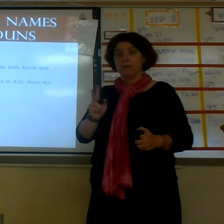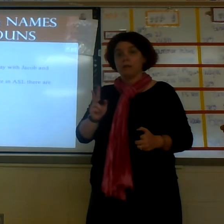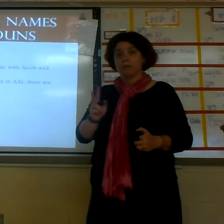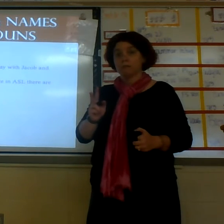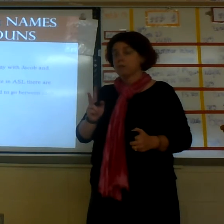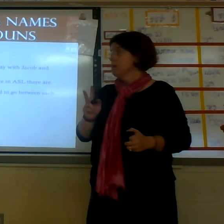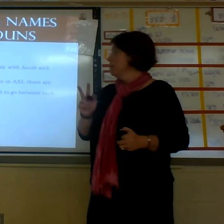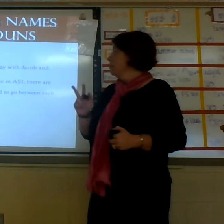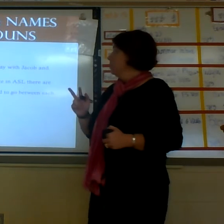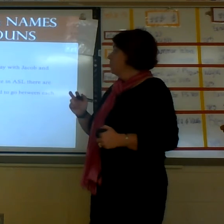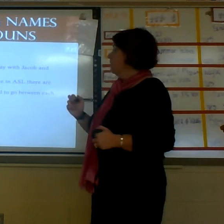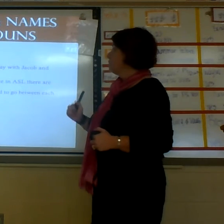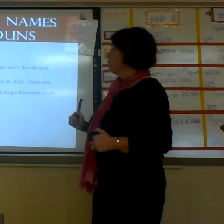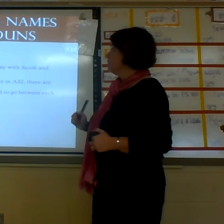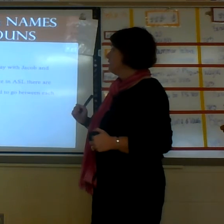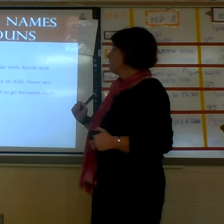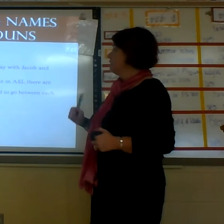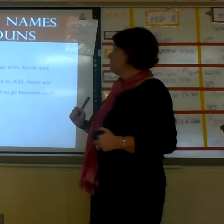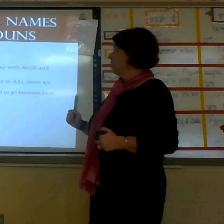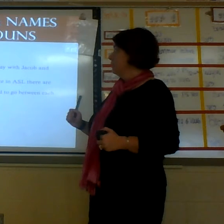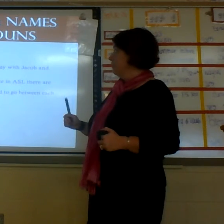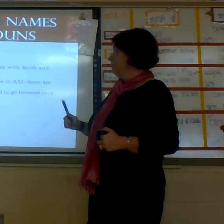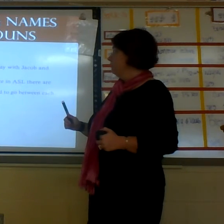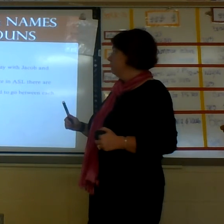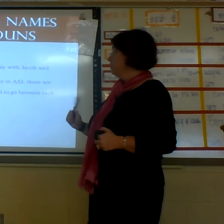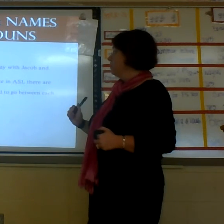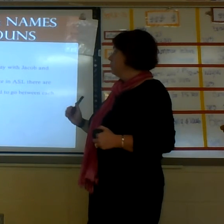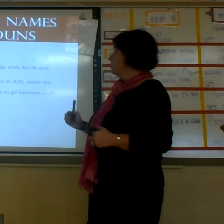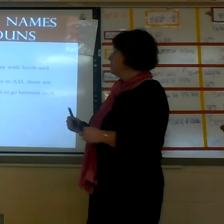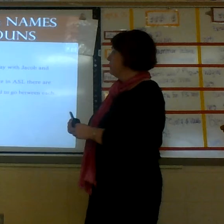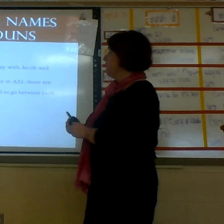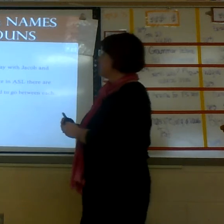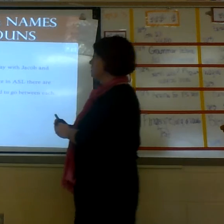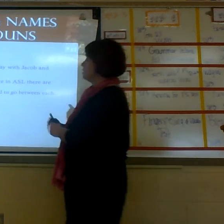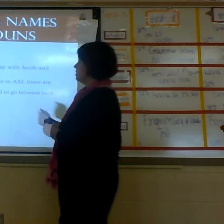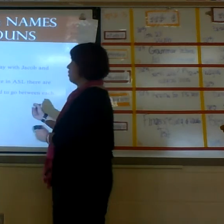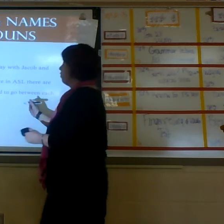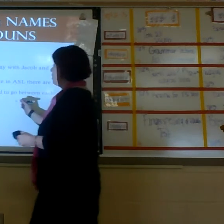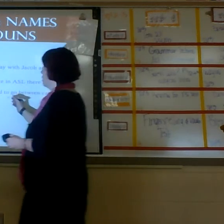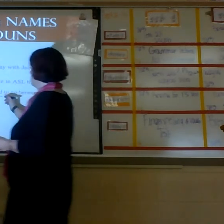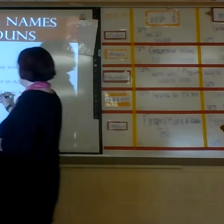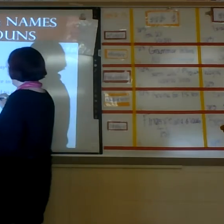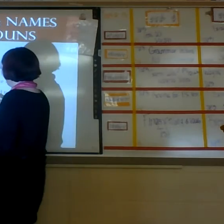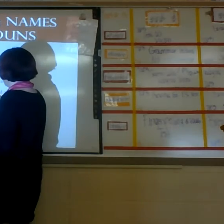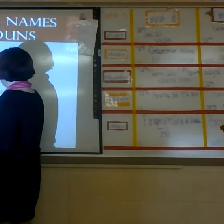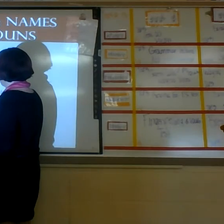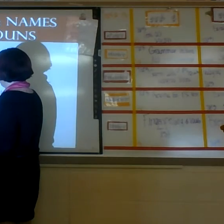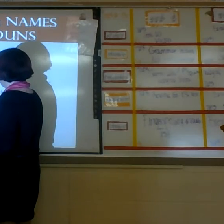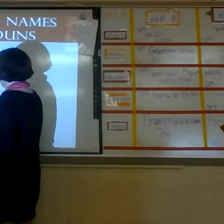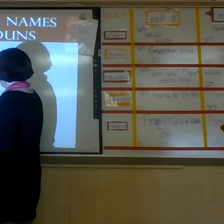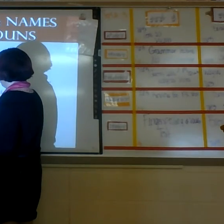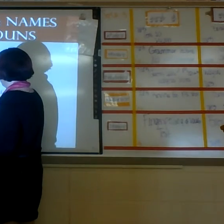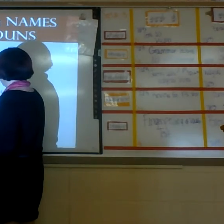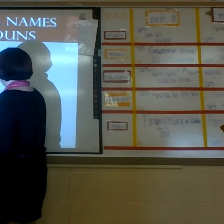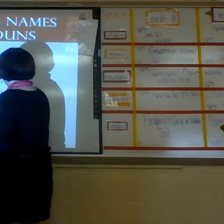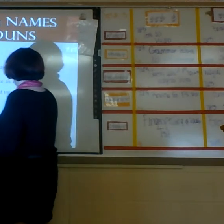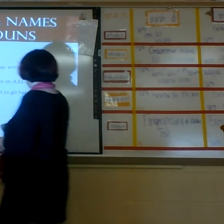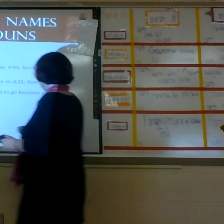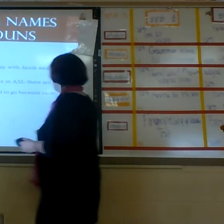follow. If the person has no sign name, then the dashes, or what you can do is all capital letters, need to